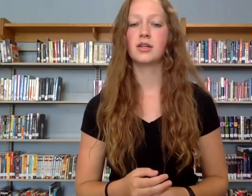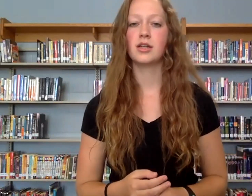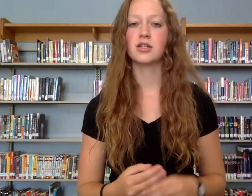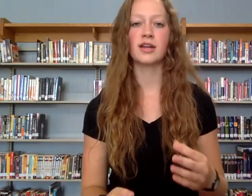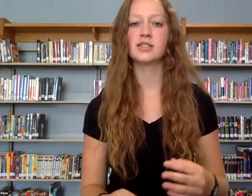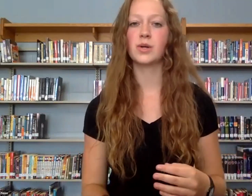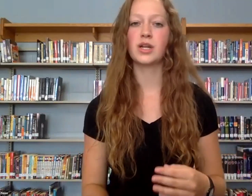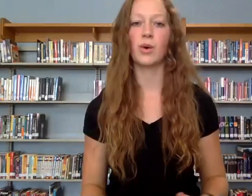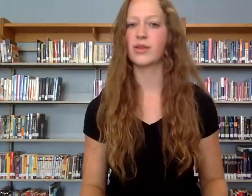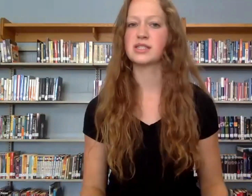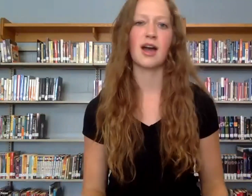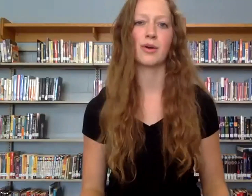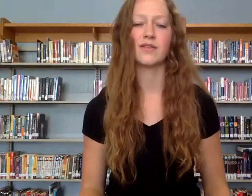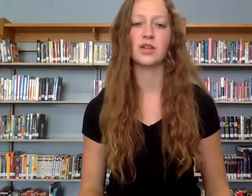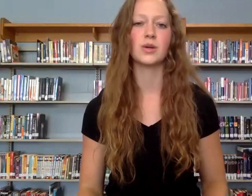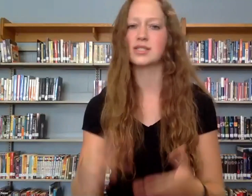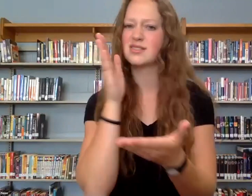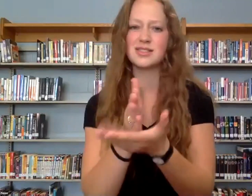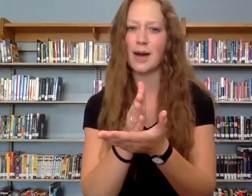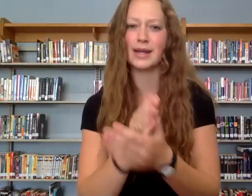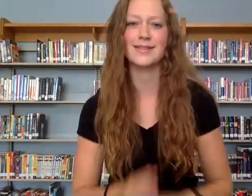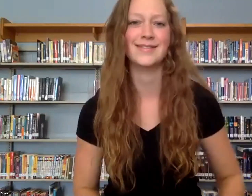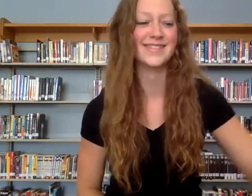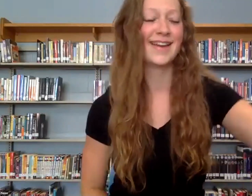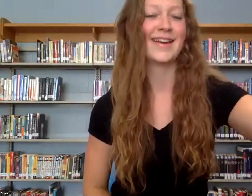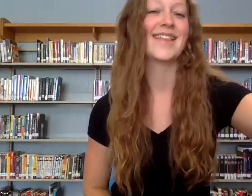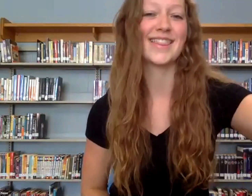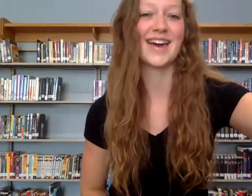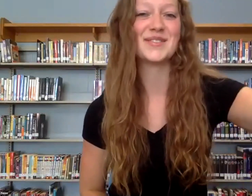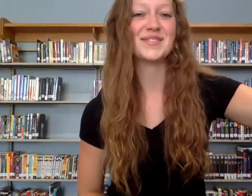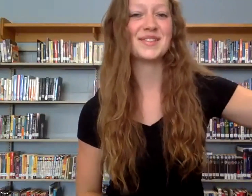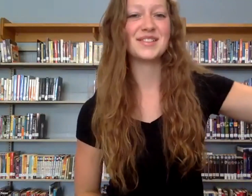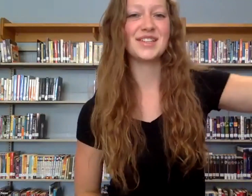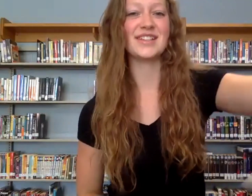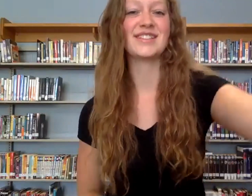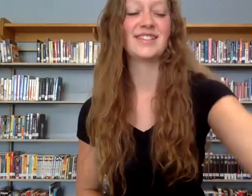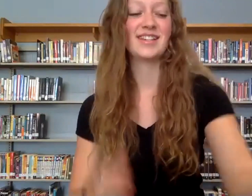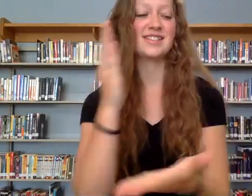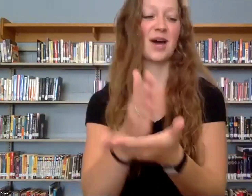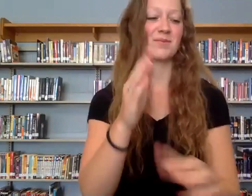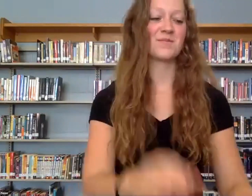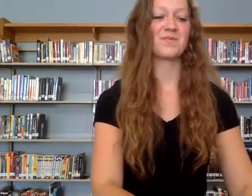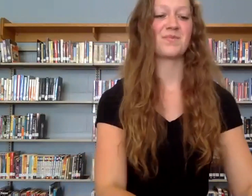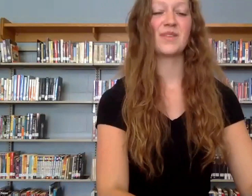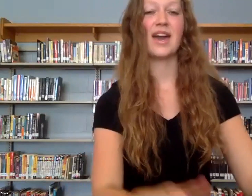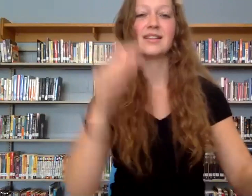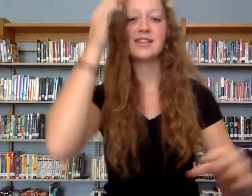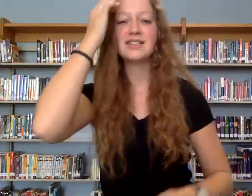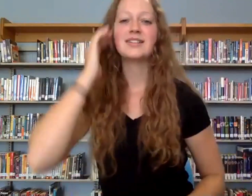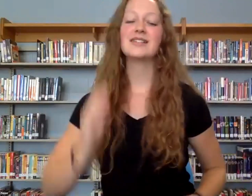you're talking to someone and you want them to stop whatever they're doing. Just stop it. Like that. Good. Stop. Okay. This